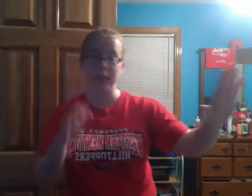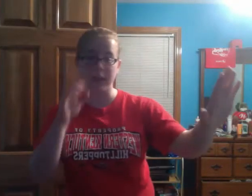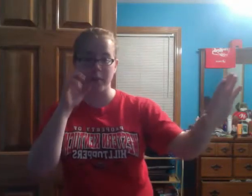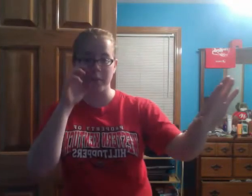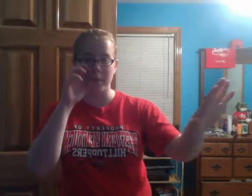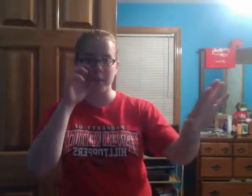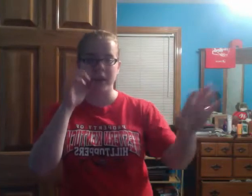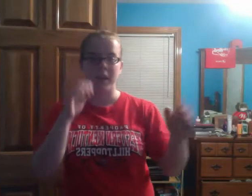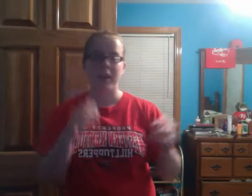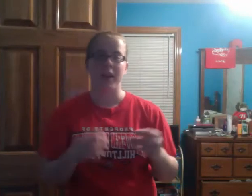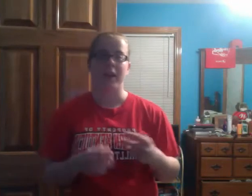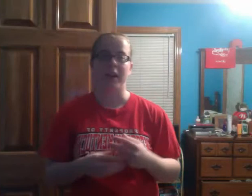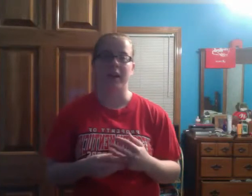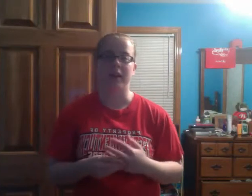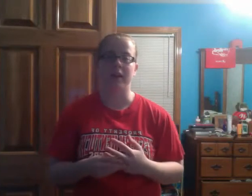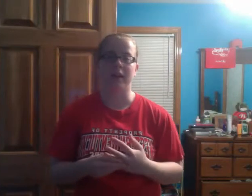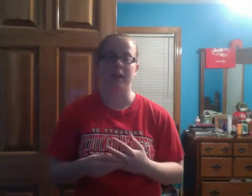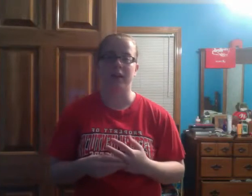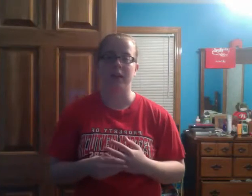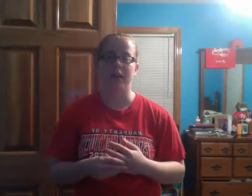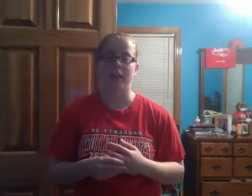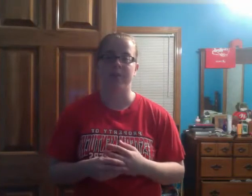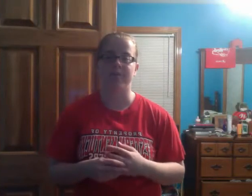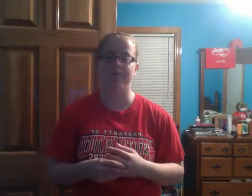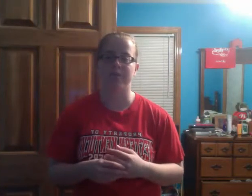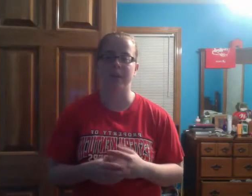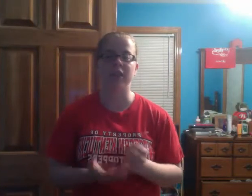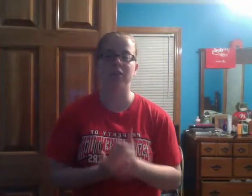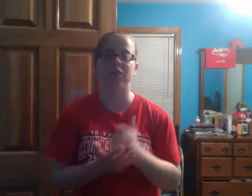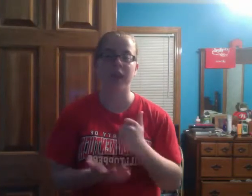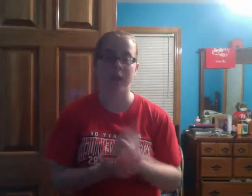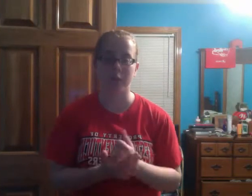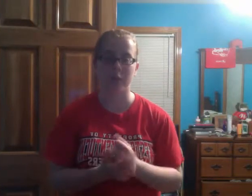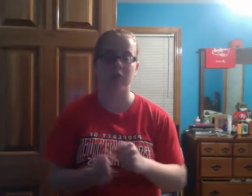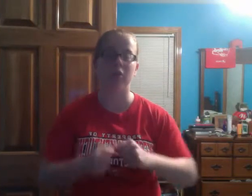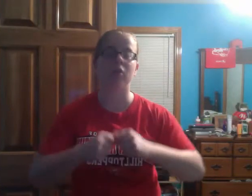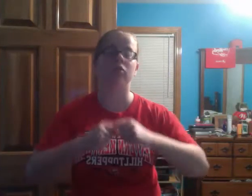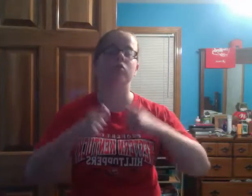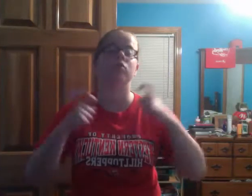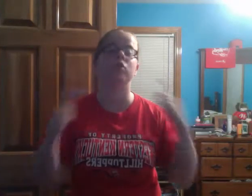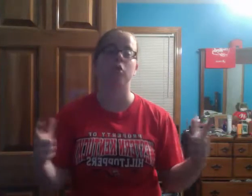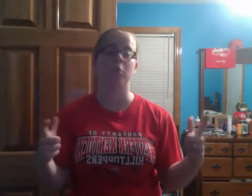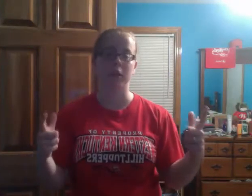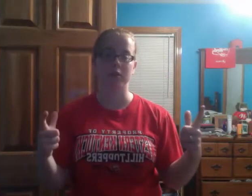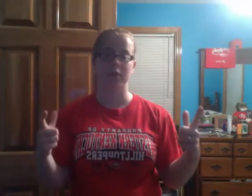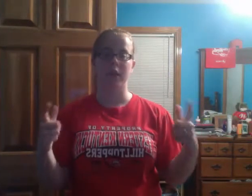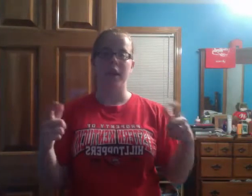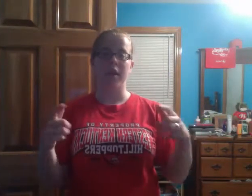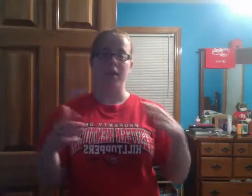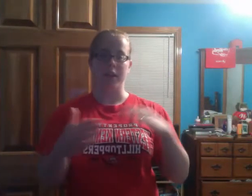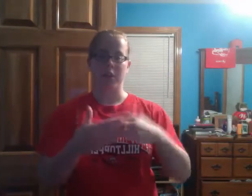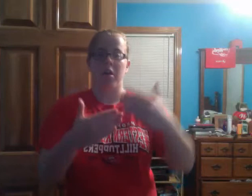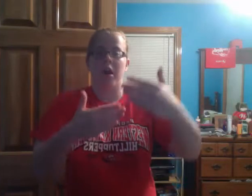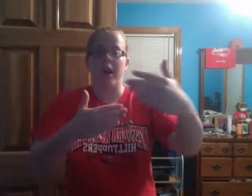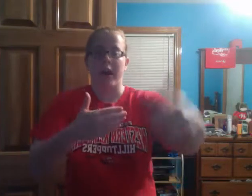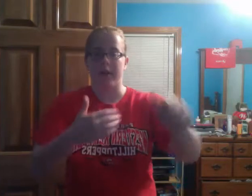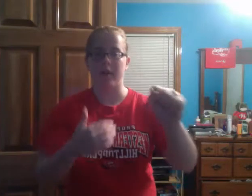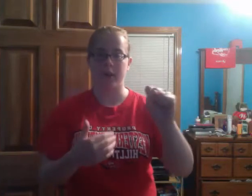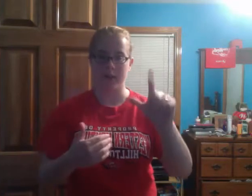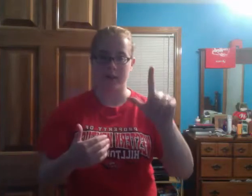them. And it just helped so much. Like, after your ASL